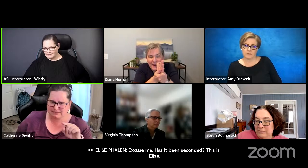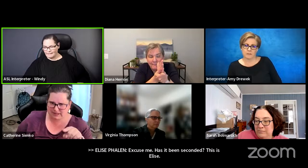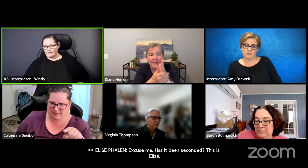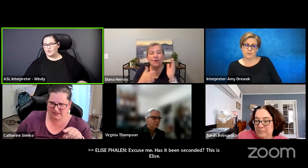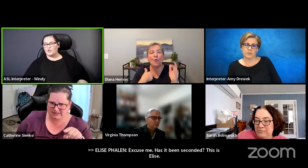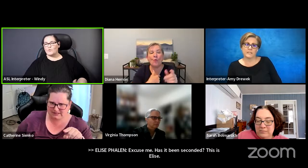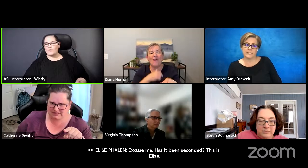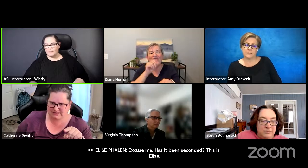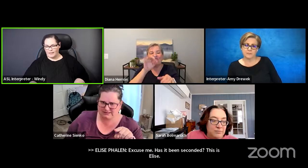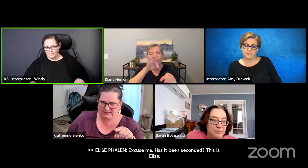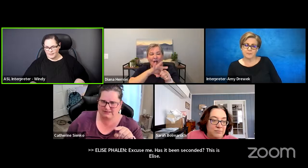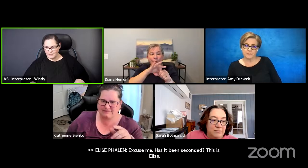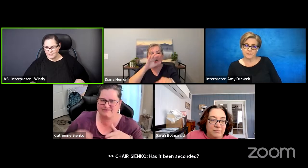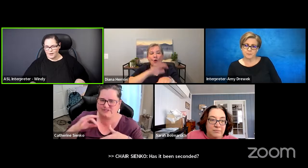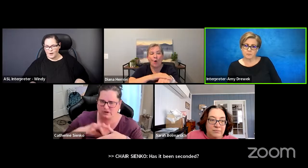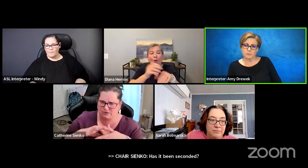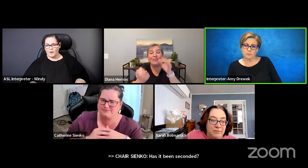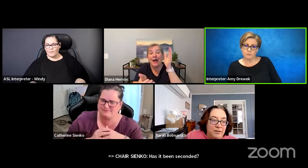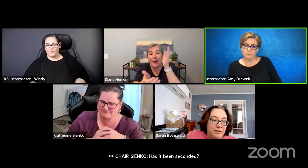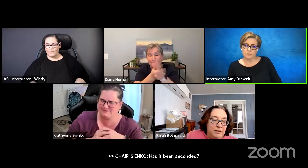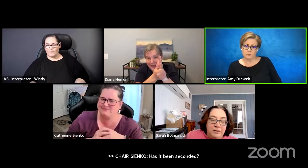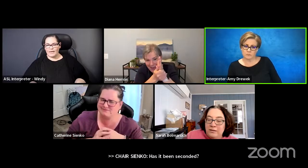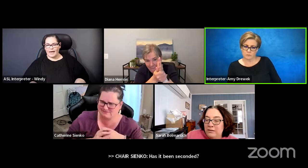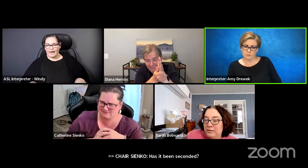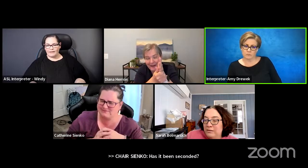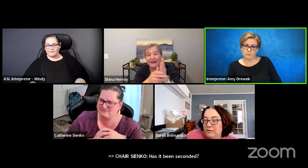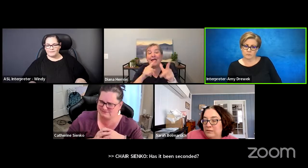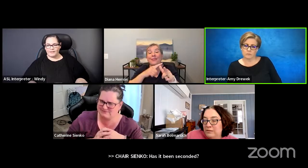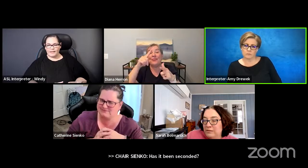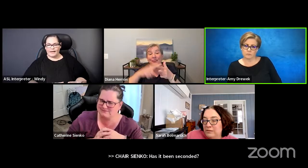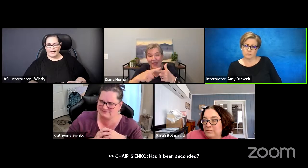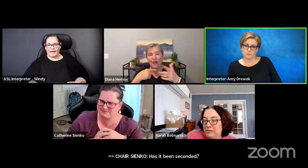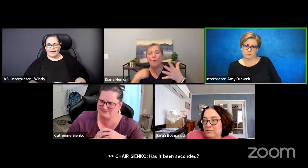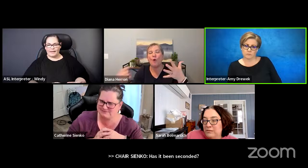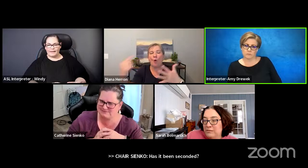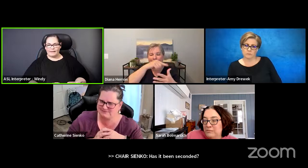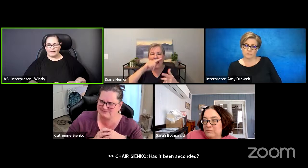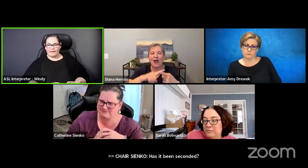second to the amendment, Goodstein. but we have